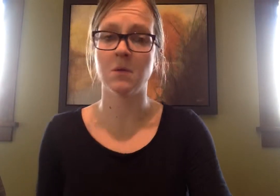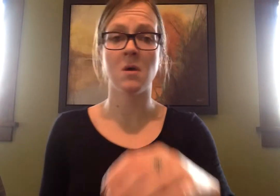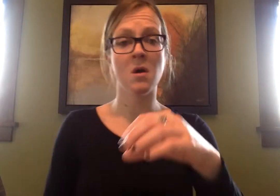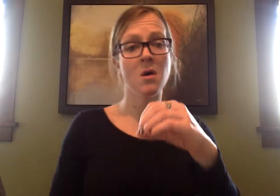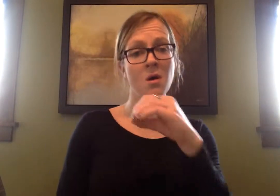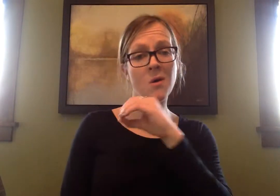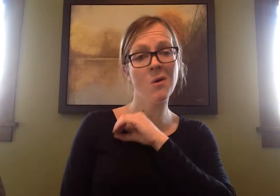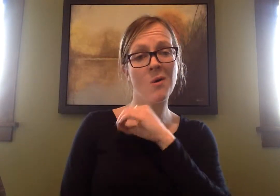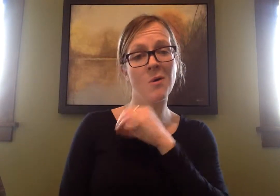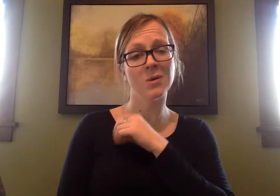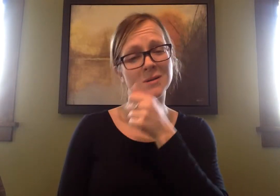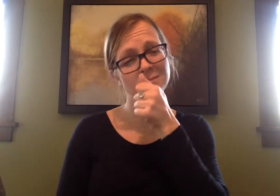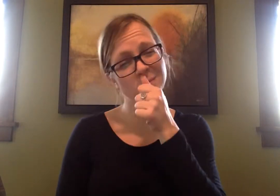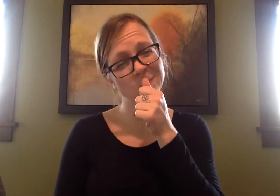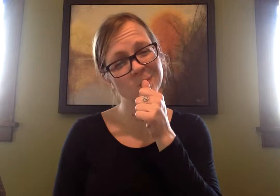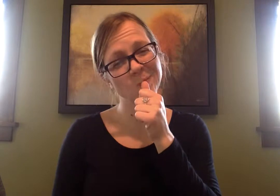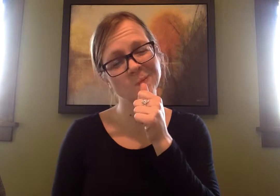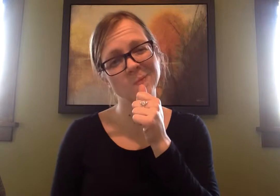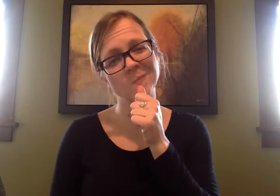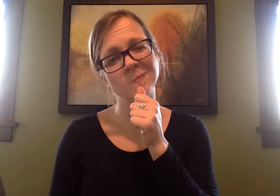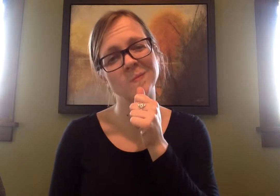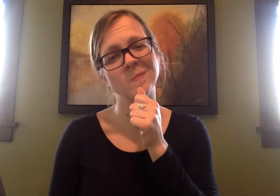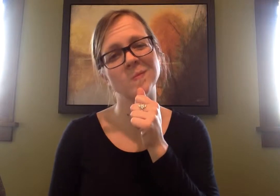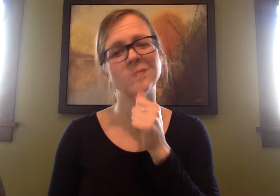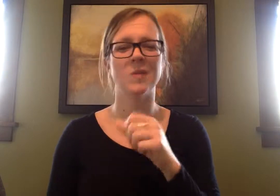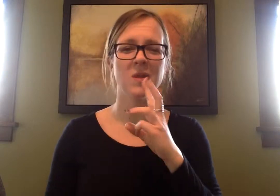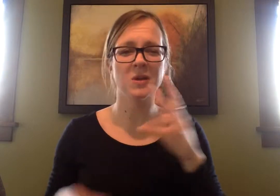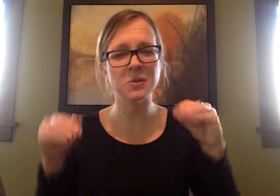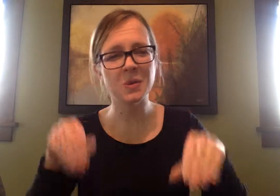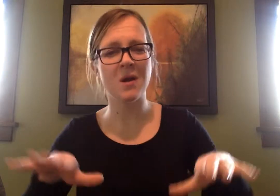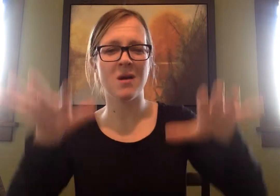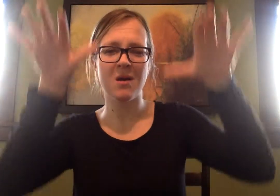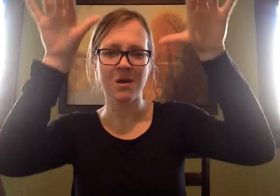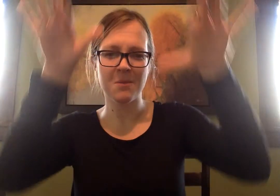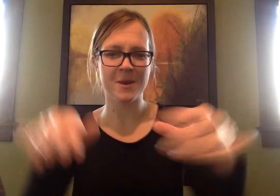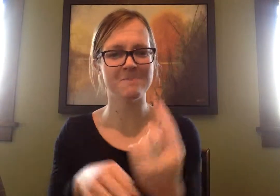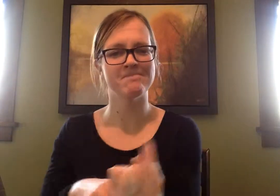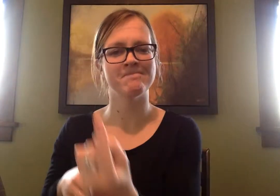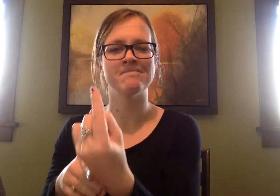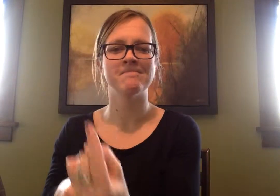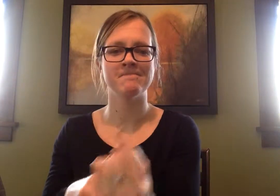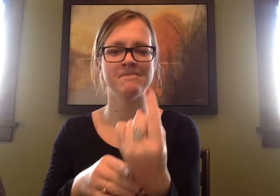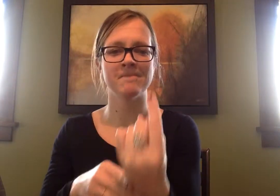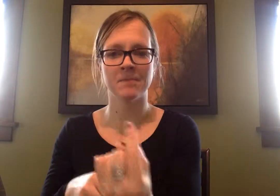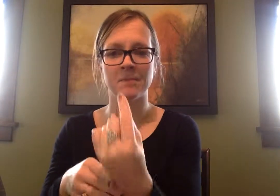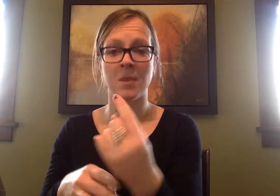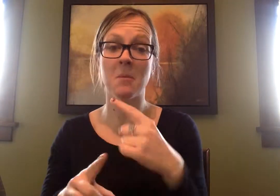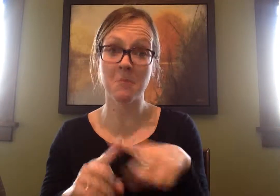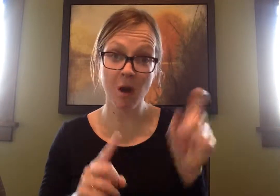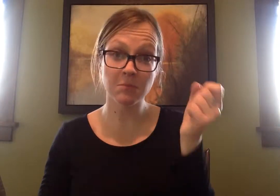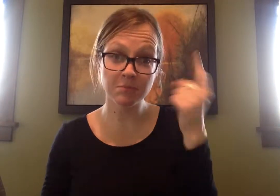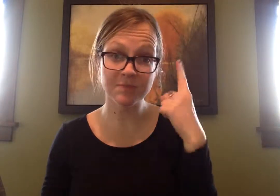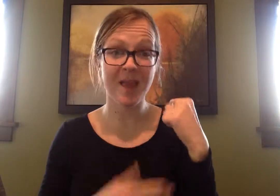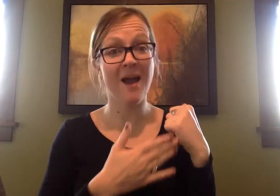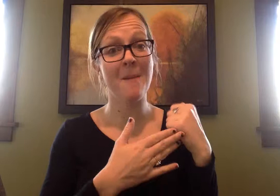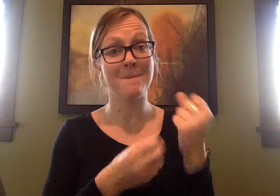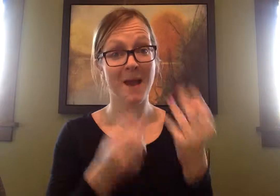Owen suffered a great loss, but with the help of many caring people and through his own